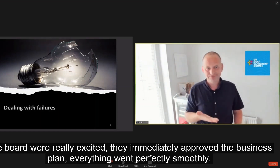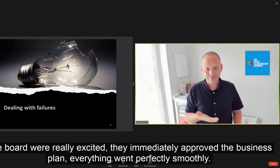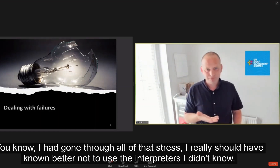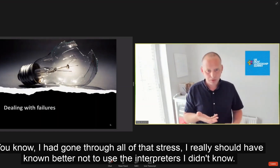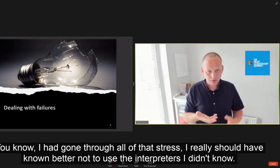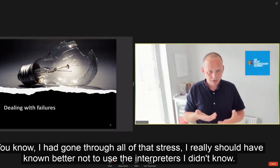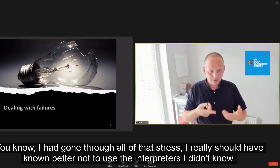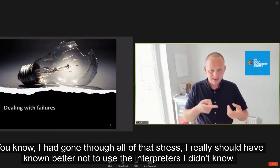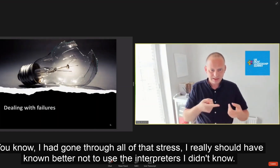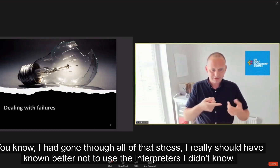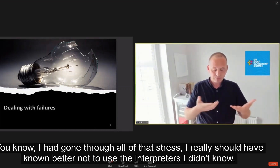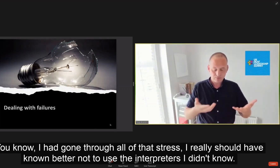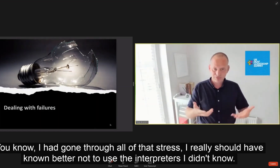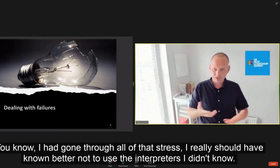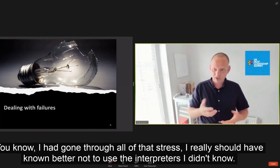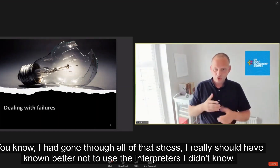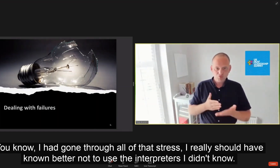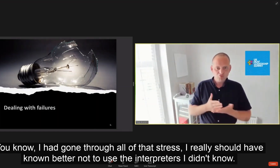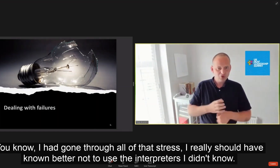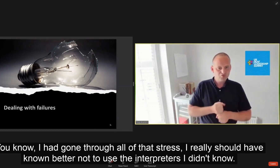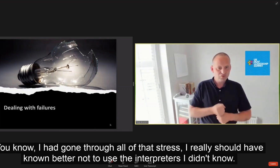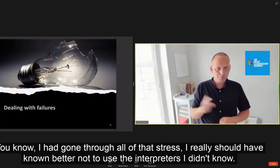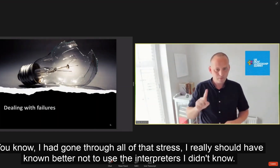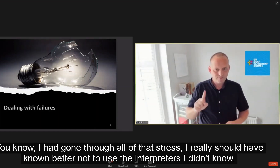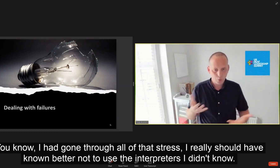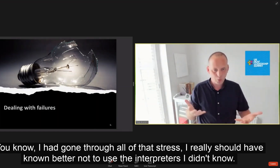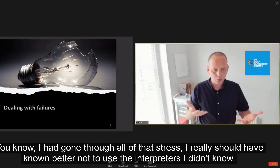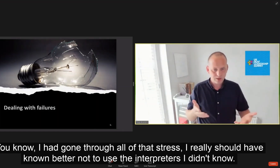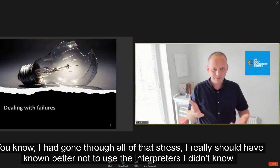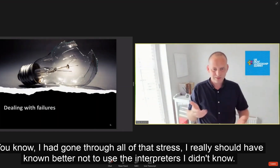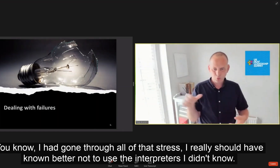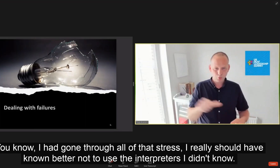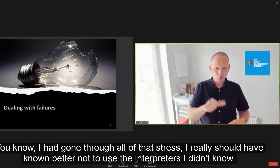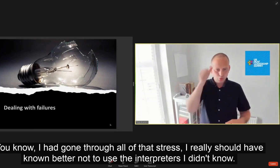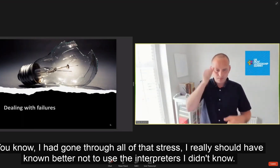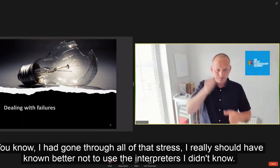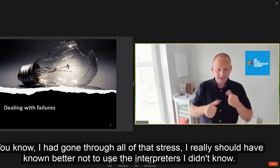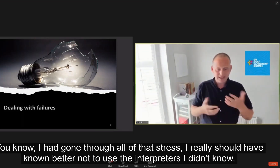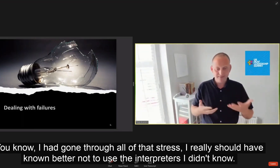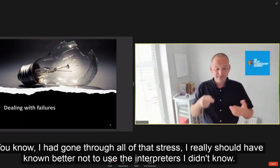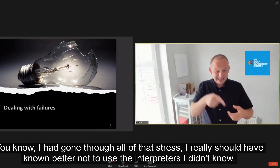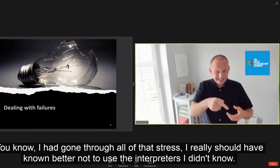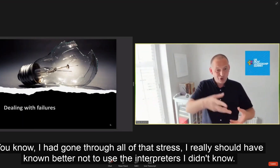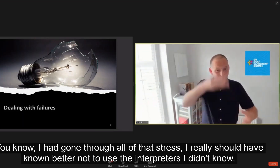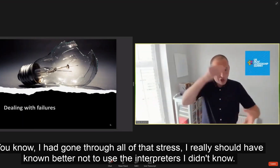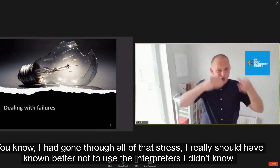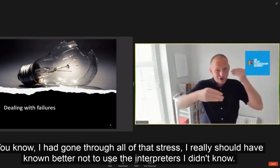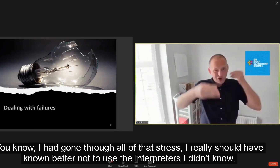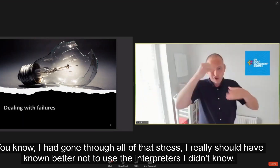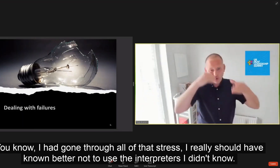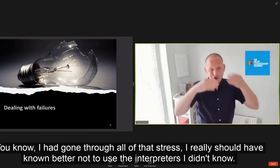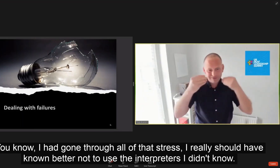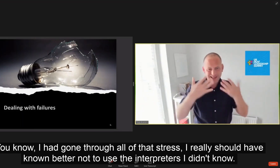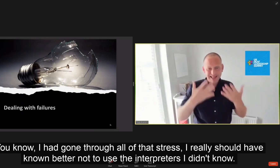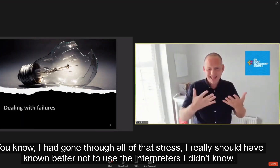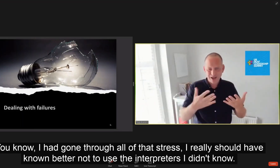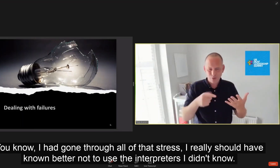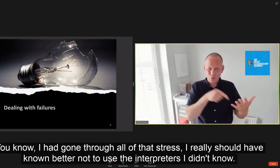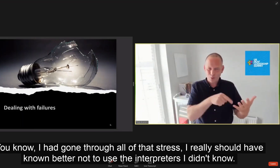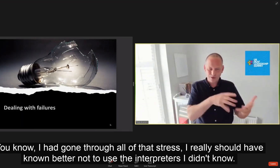and everything went perfectly smoothly. And, I had gone through all of that stress. I really should have known better to use